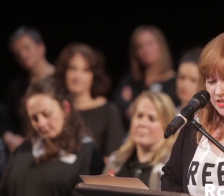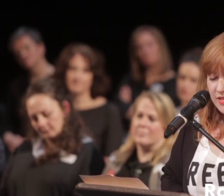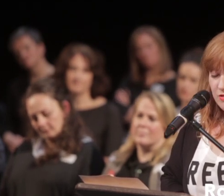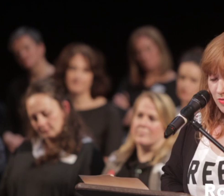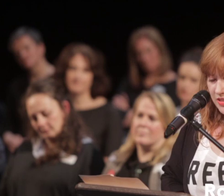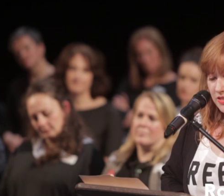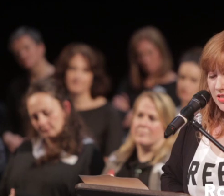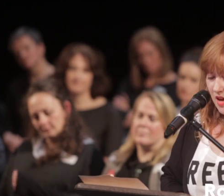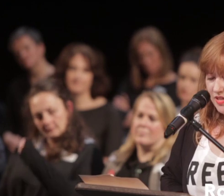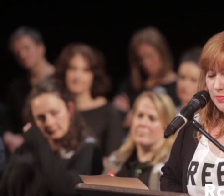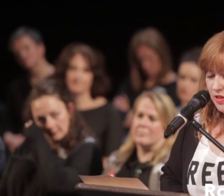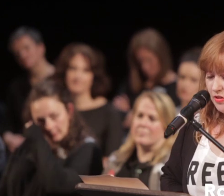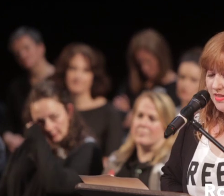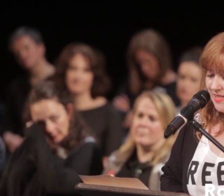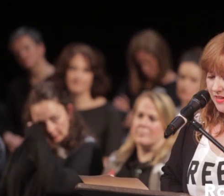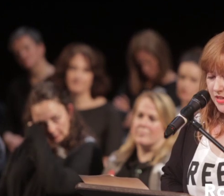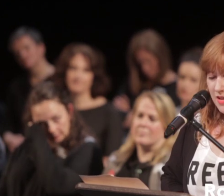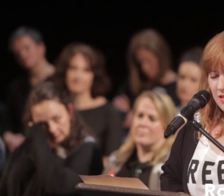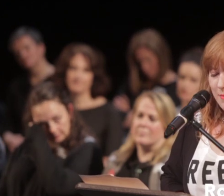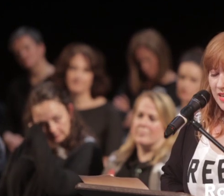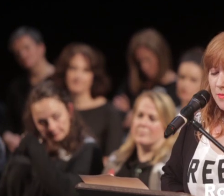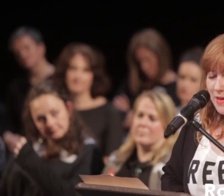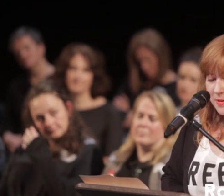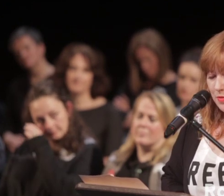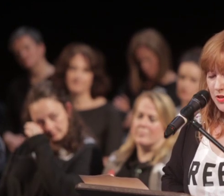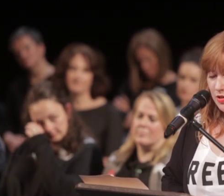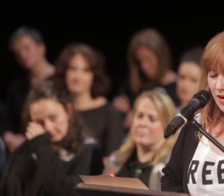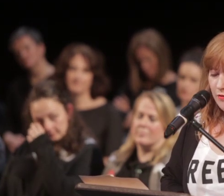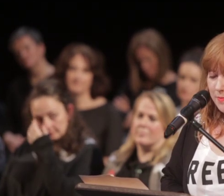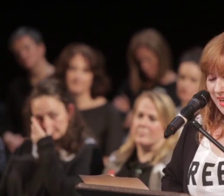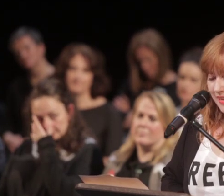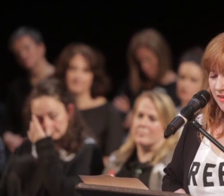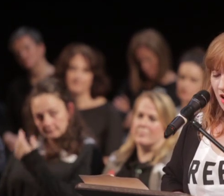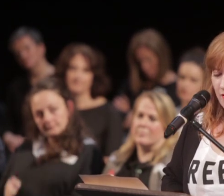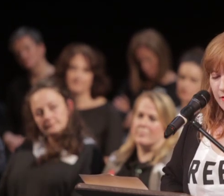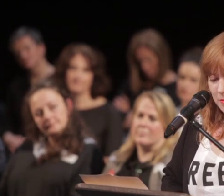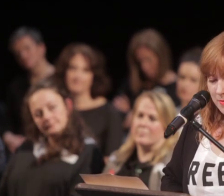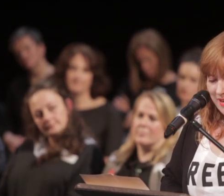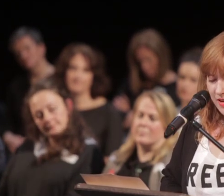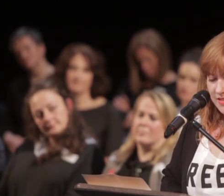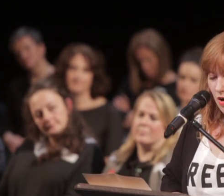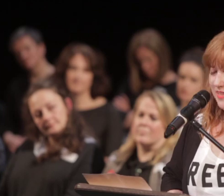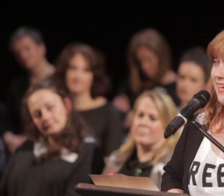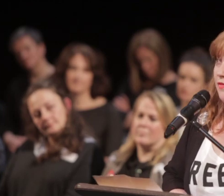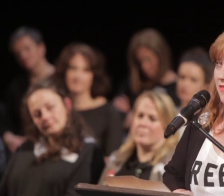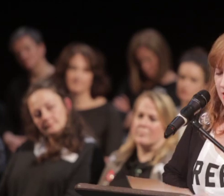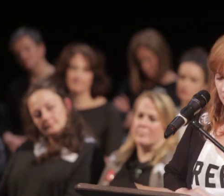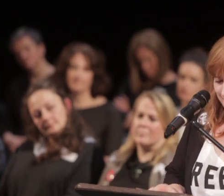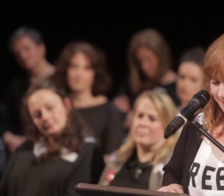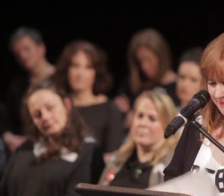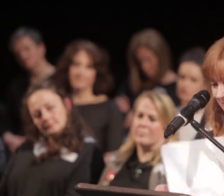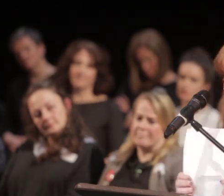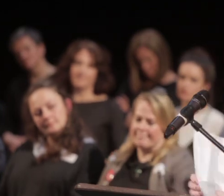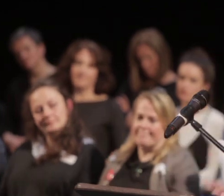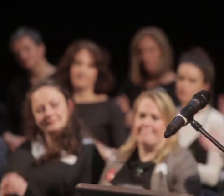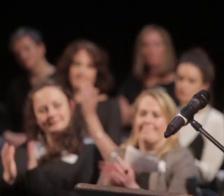with writers, directors, designers and producers in the sector to make a commitment to produce work from the canon of Irish women playwrights over the next 5 years.